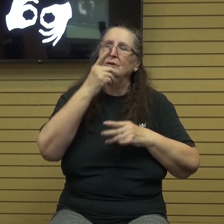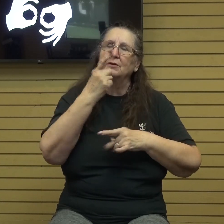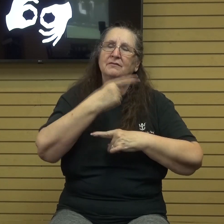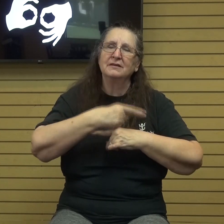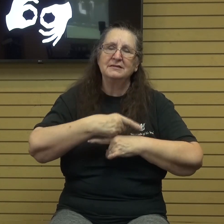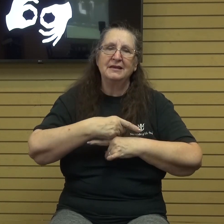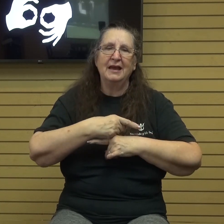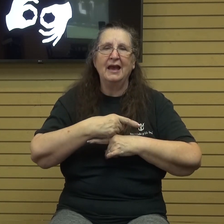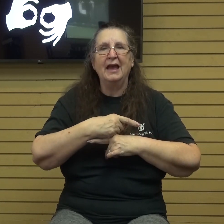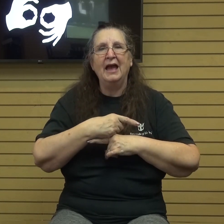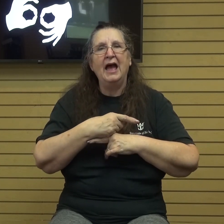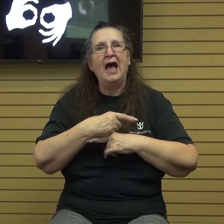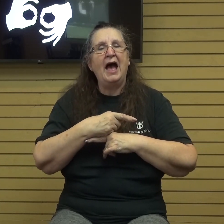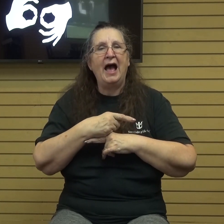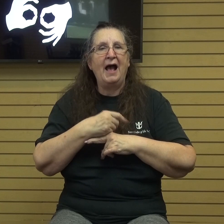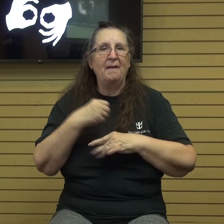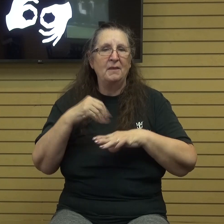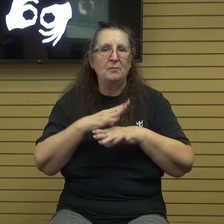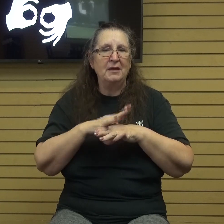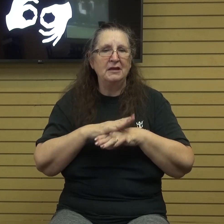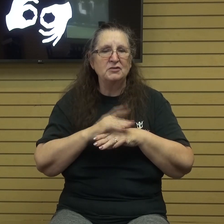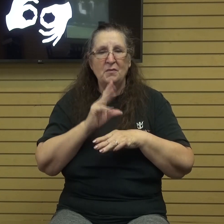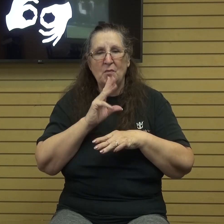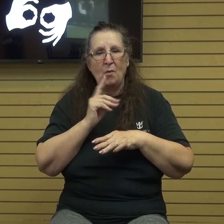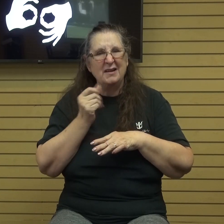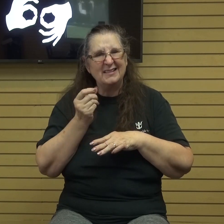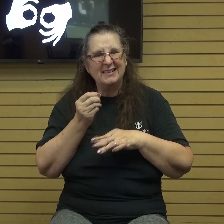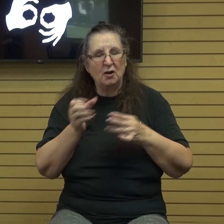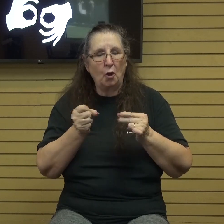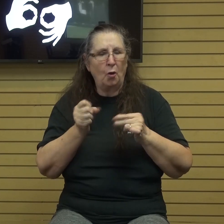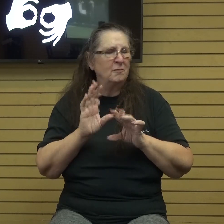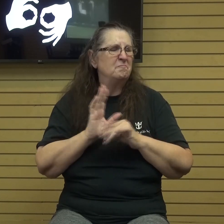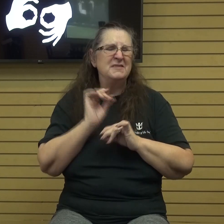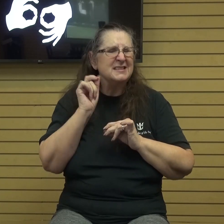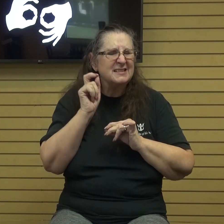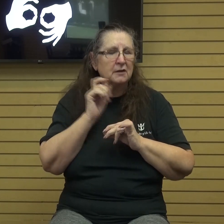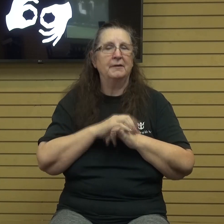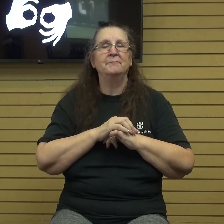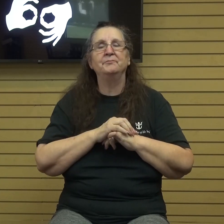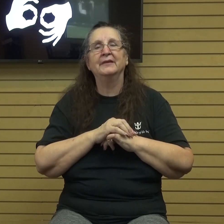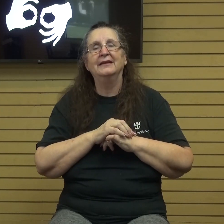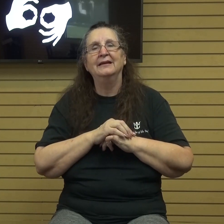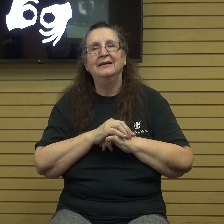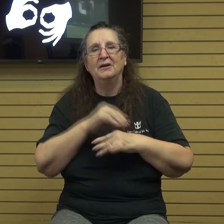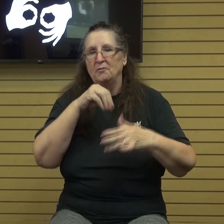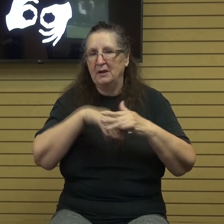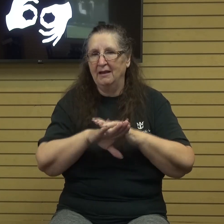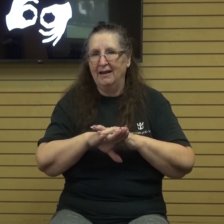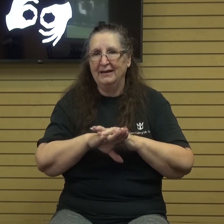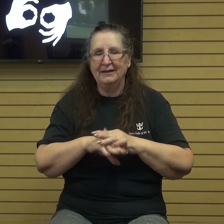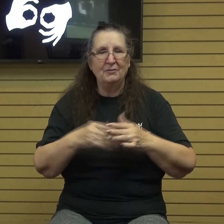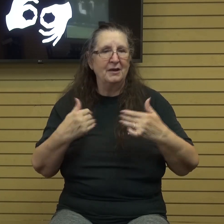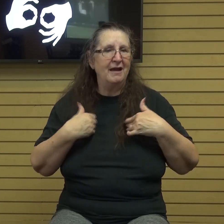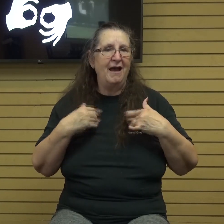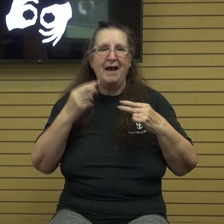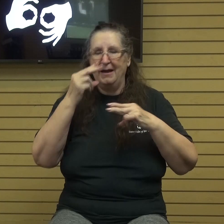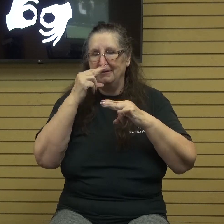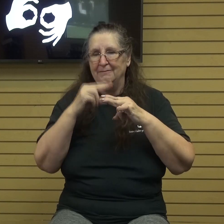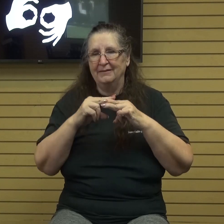water was a teensy bit chilly, but we still got in and we had fun. And it was just, like I said, had I just been having